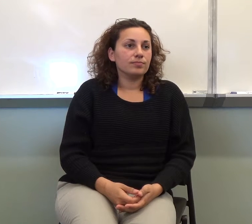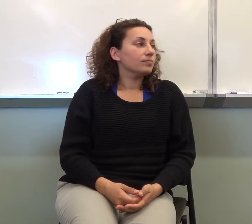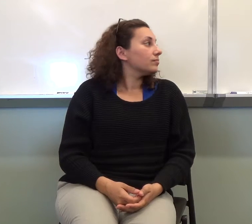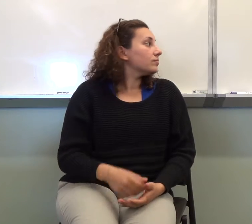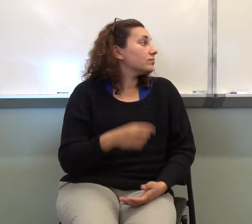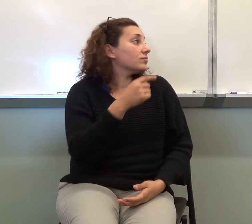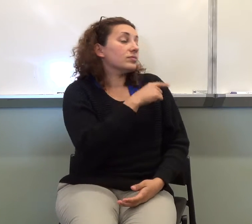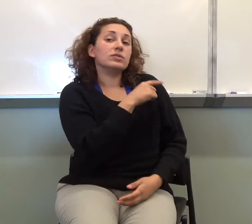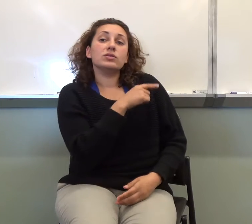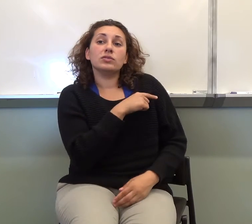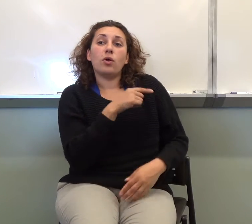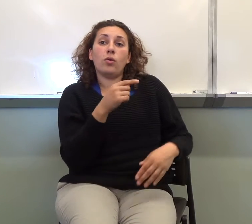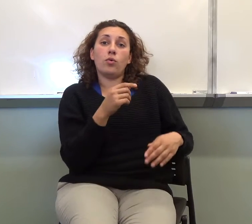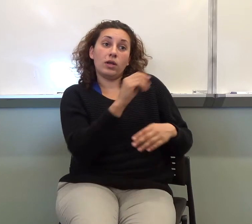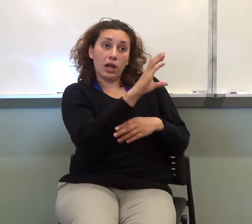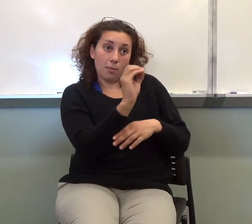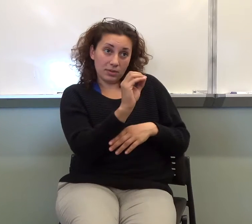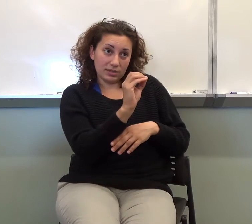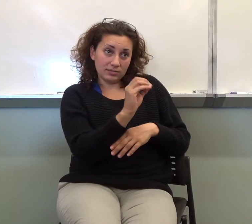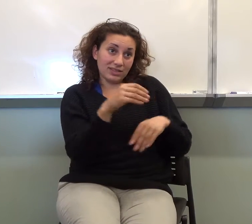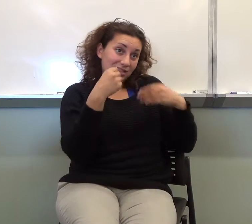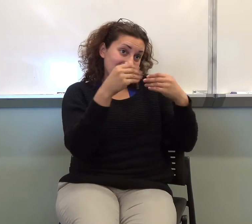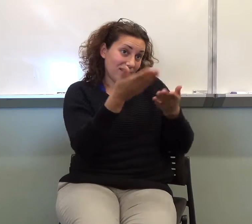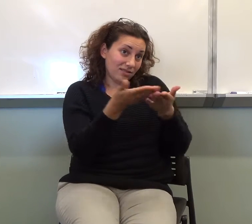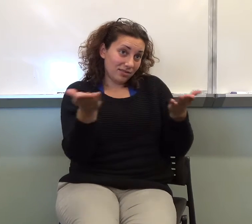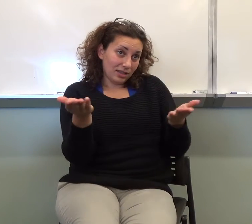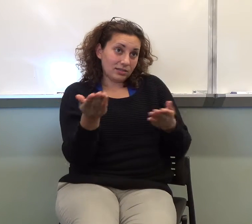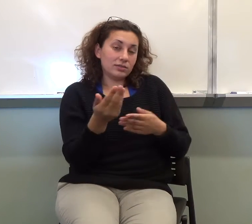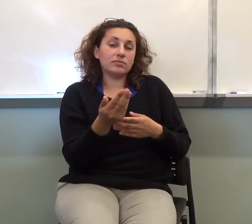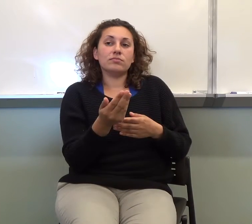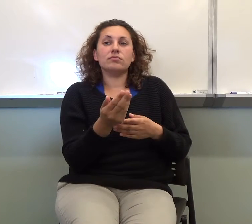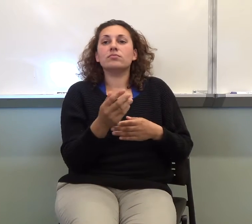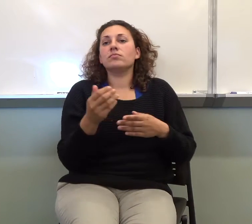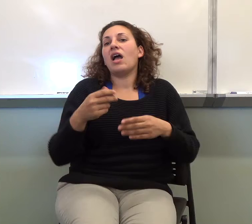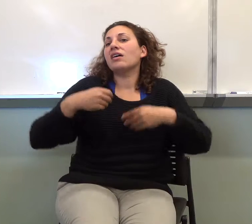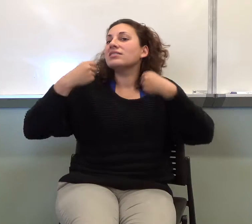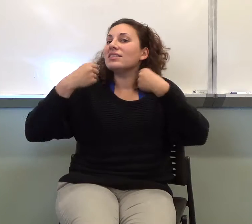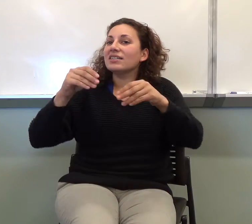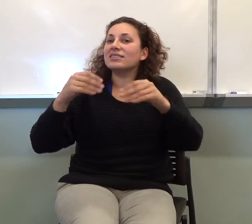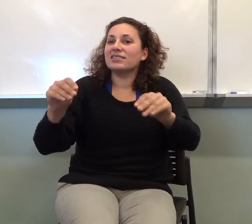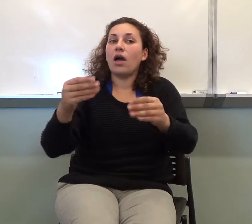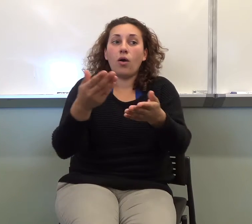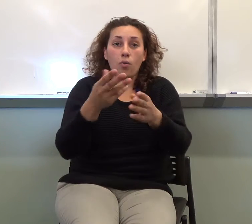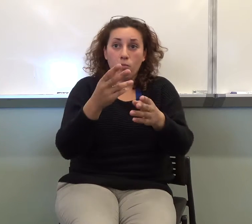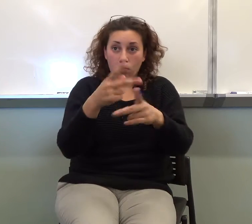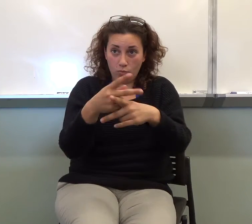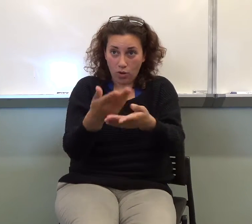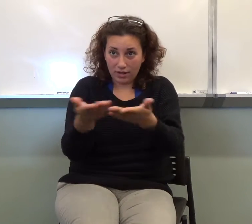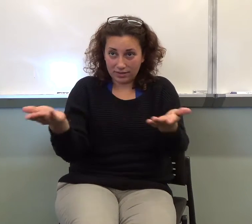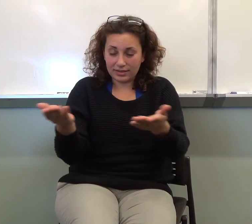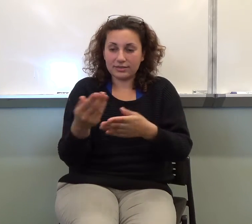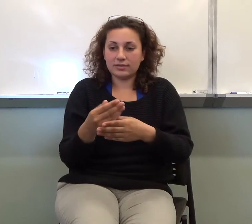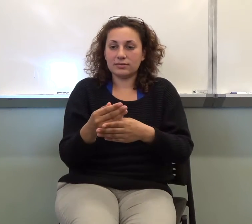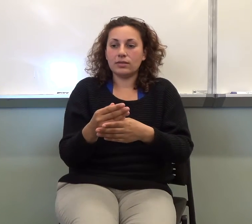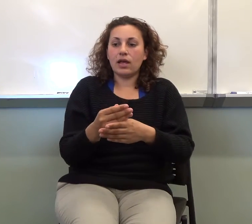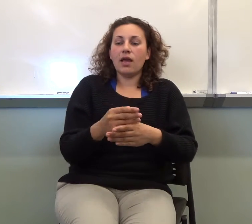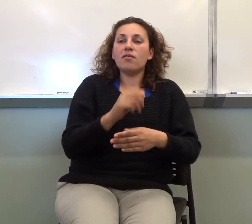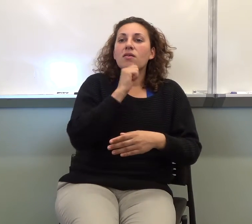high probability of not breaking in the warranty period. What always fascinates me is, but get just a little bit out of the warranty